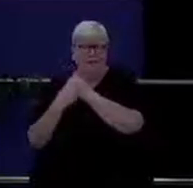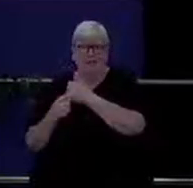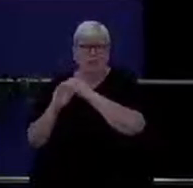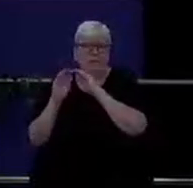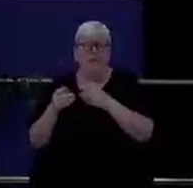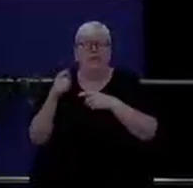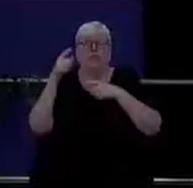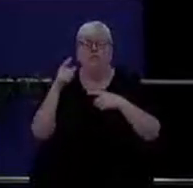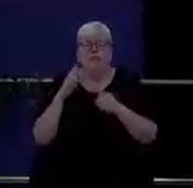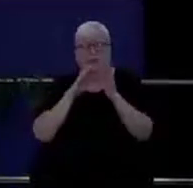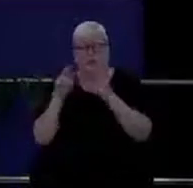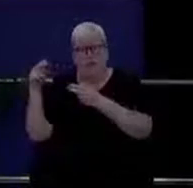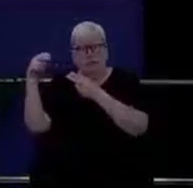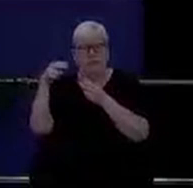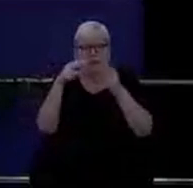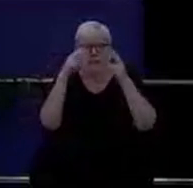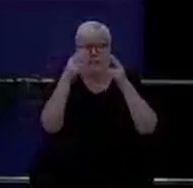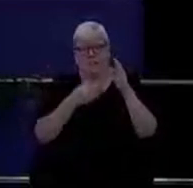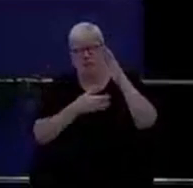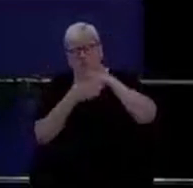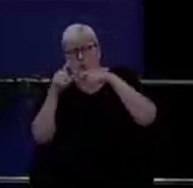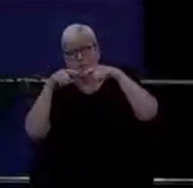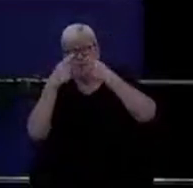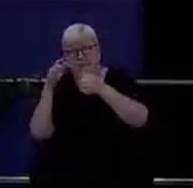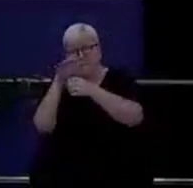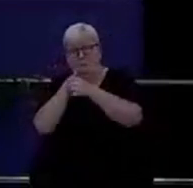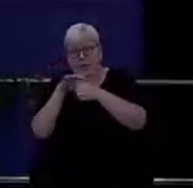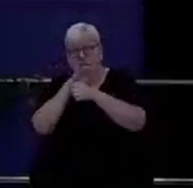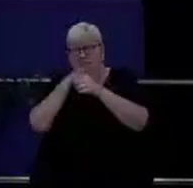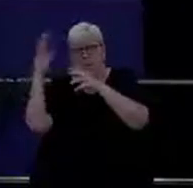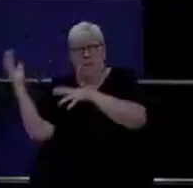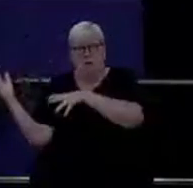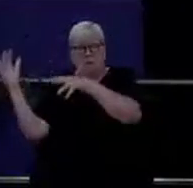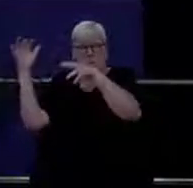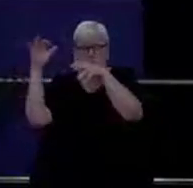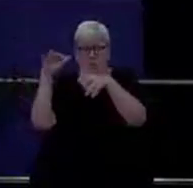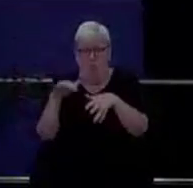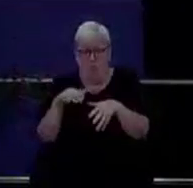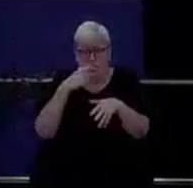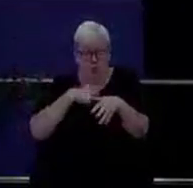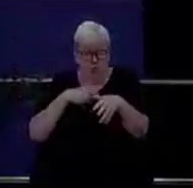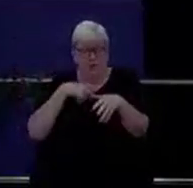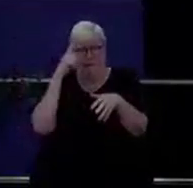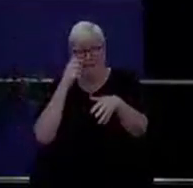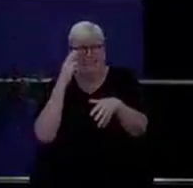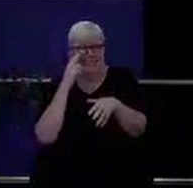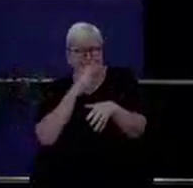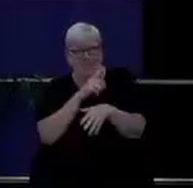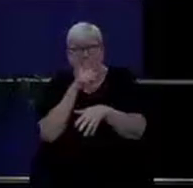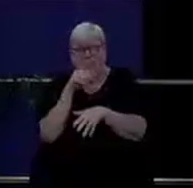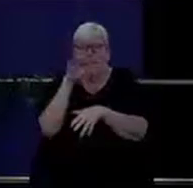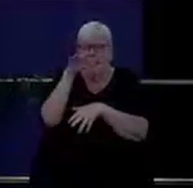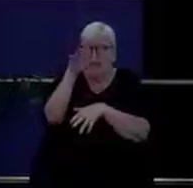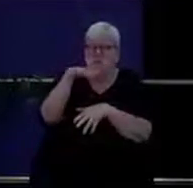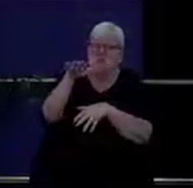in the road on the way into Ísafjörður that they gather in any number, at least where humans can see them. There,